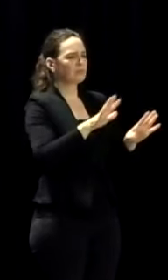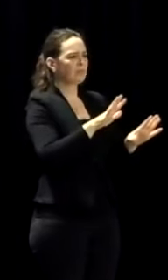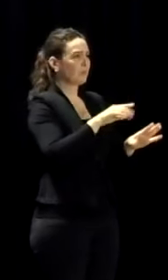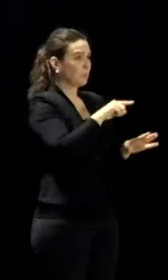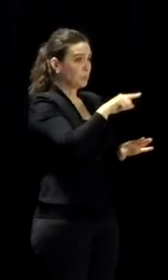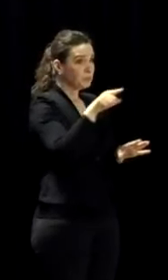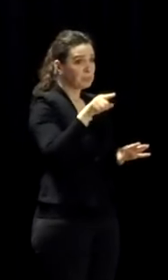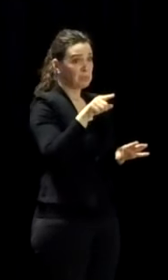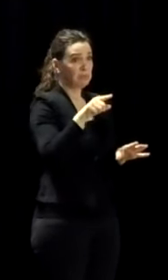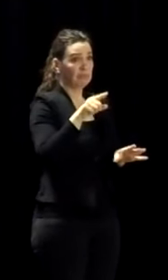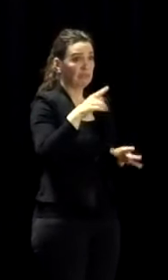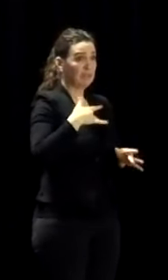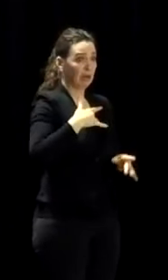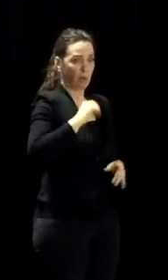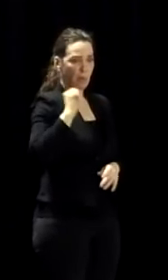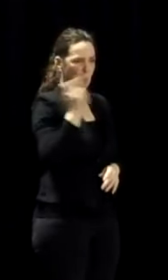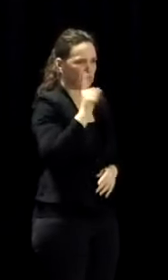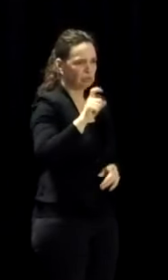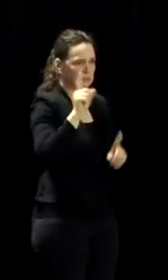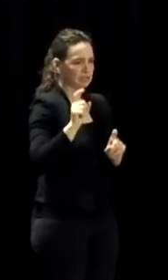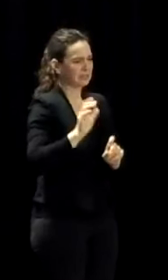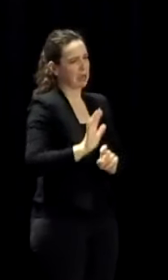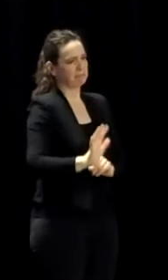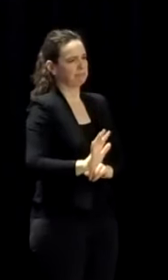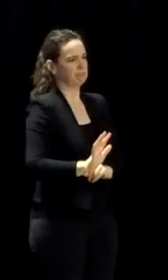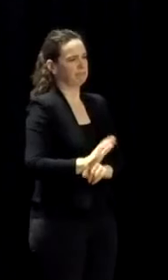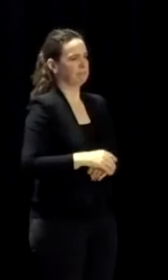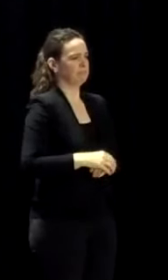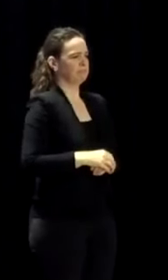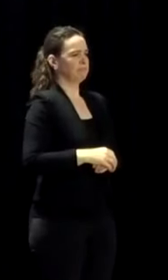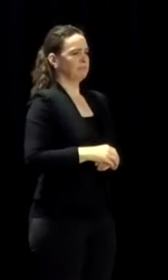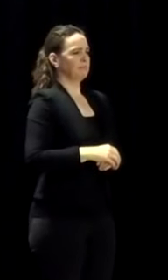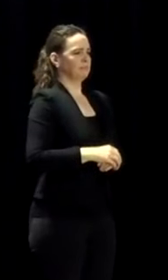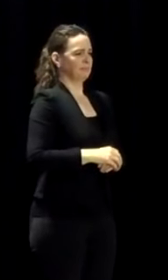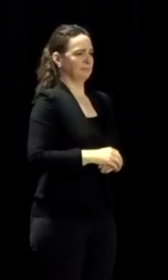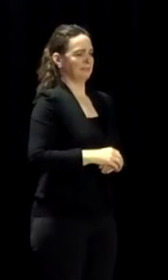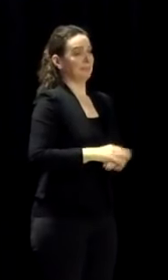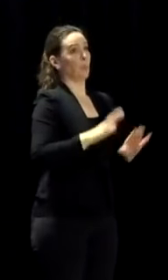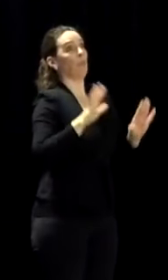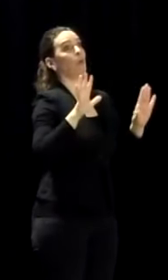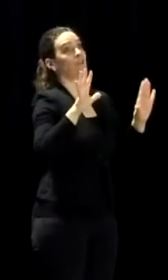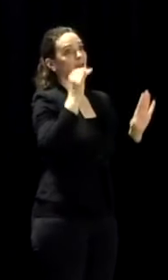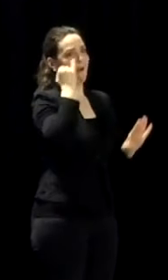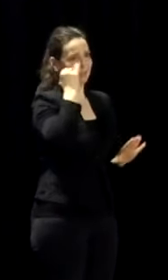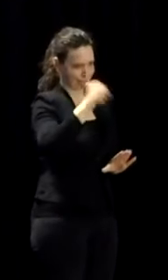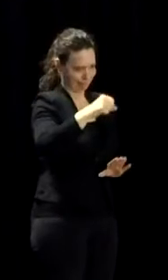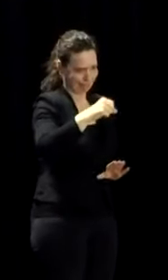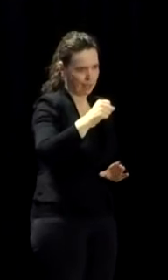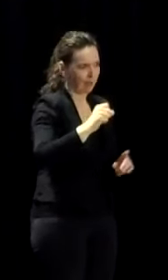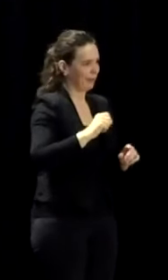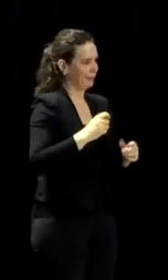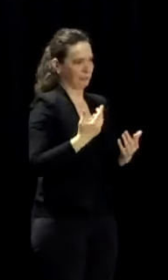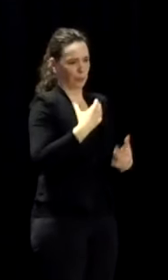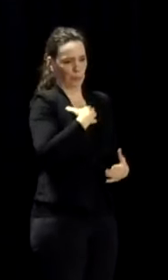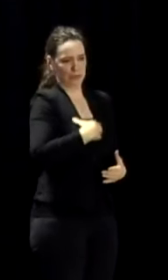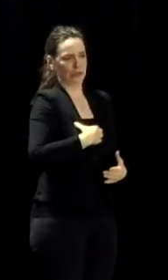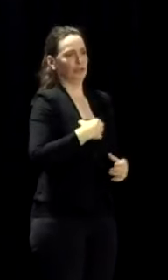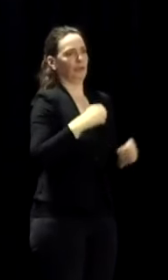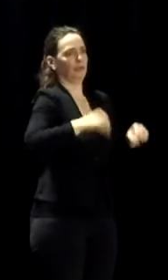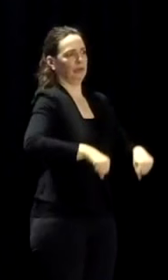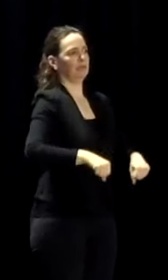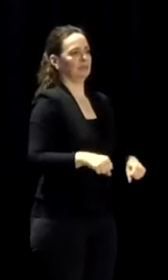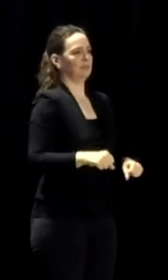are positive or not positive. That's a fantastic idea. I wish in our county we could have 470,000